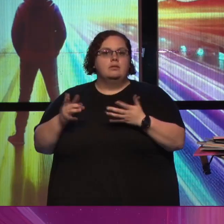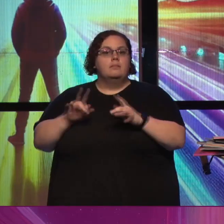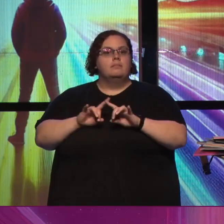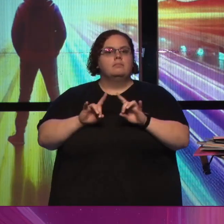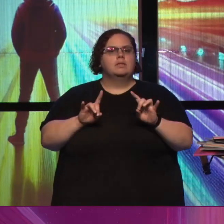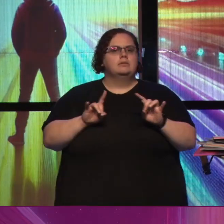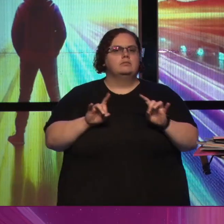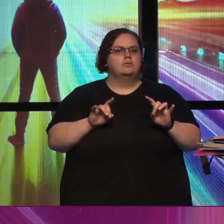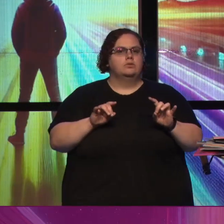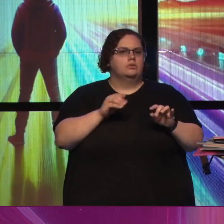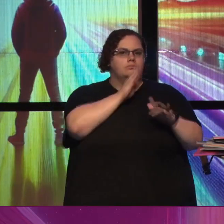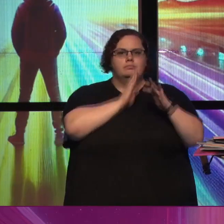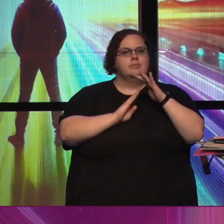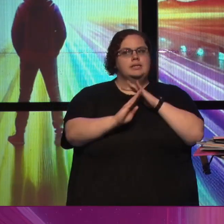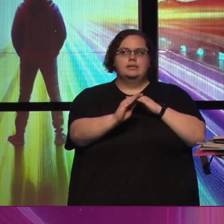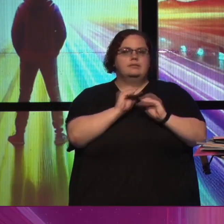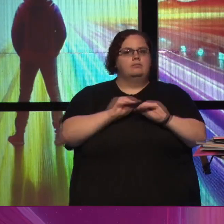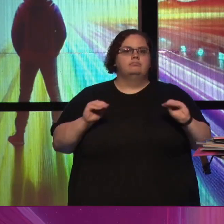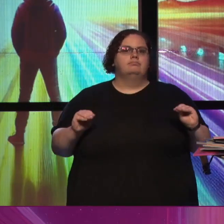there's no humility there.